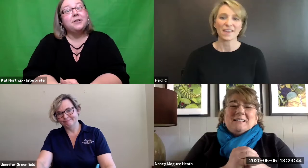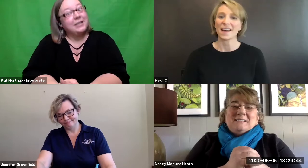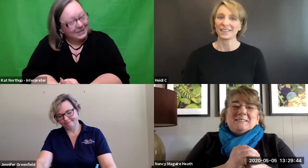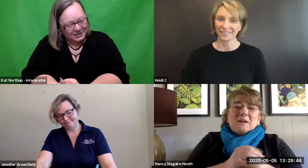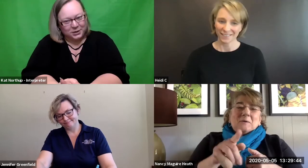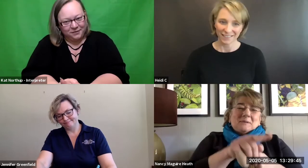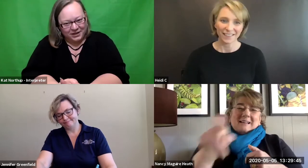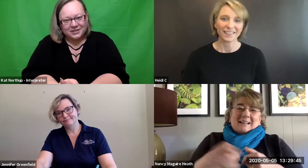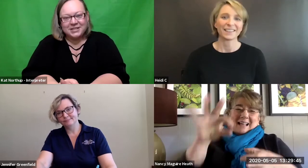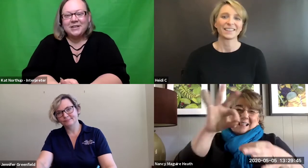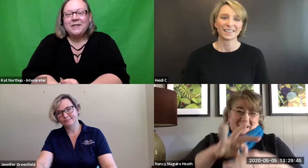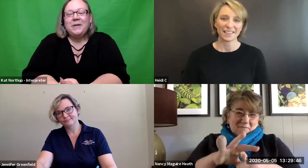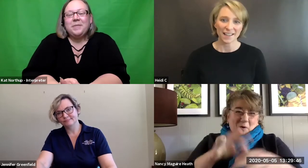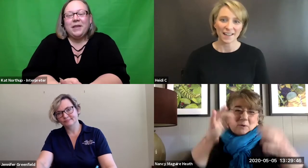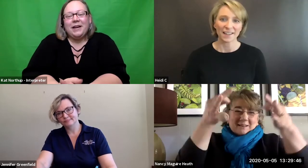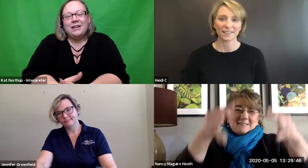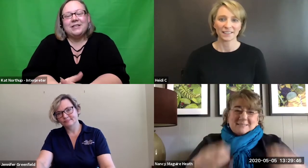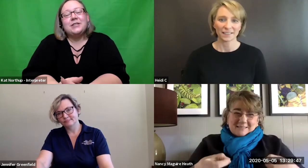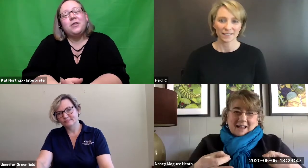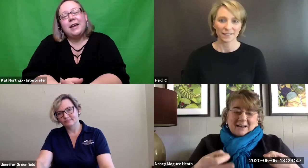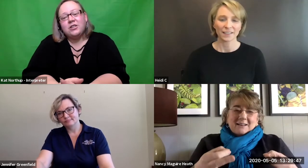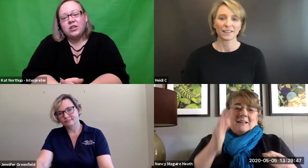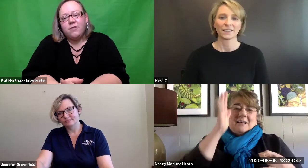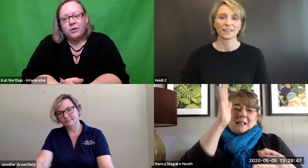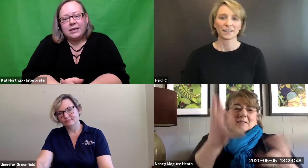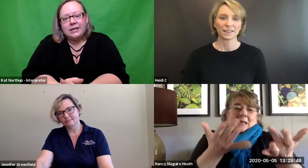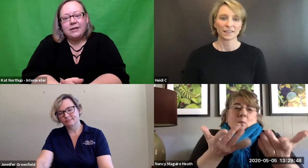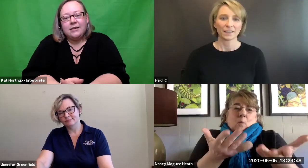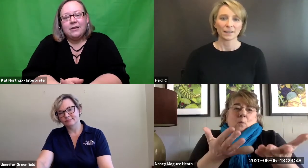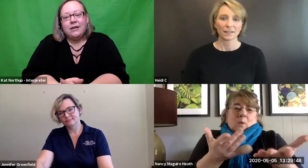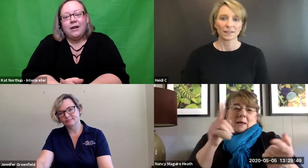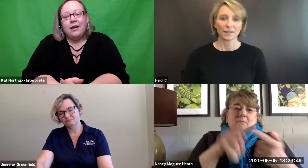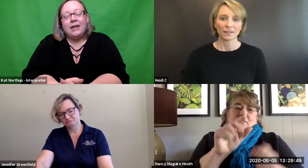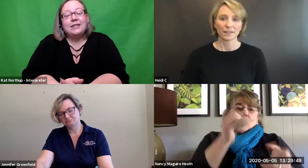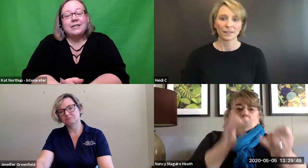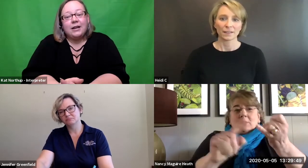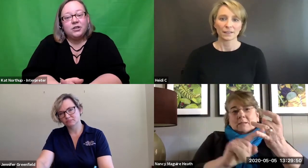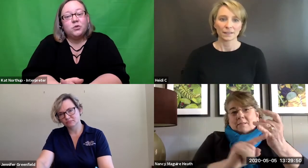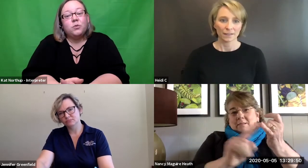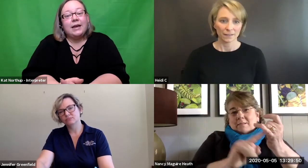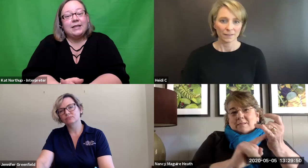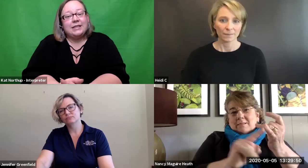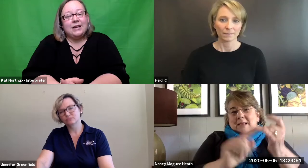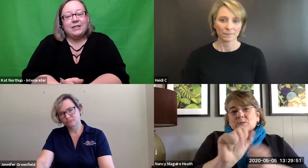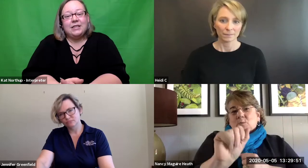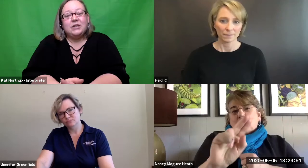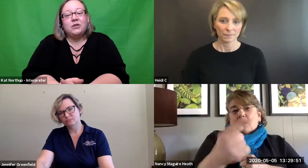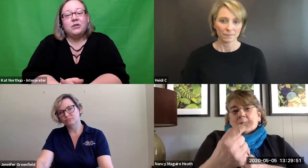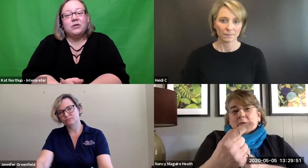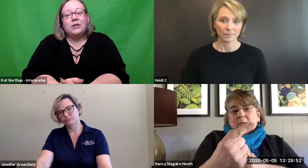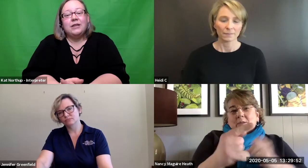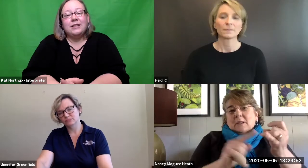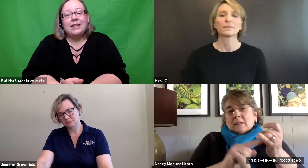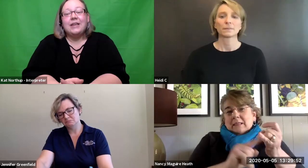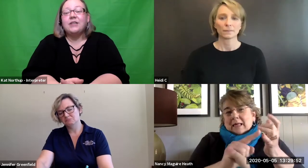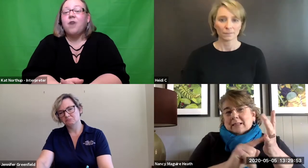a serious concern of theirs. Yeah. So they actually voted and decided to wait